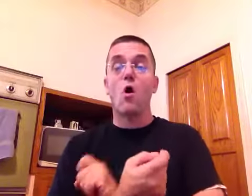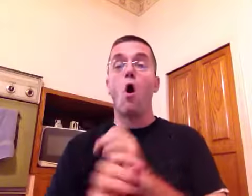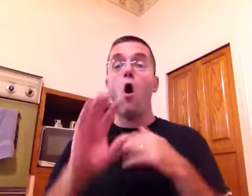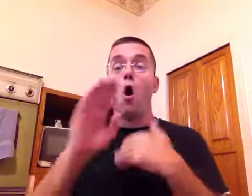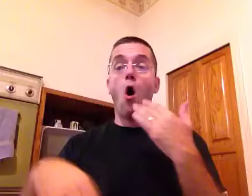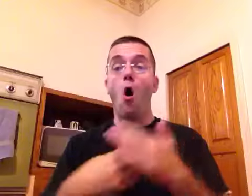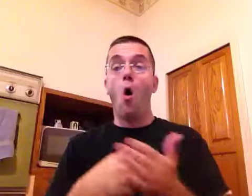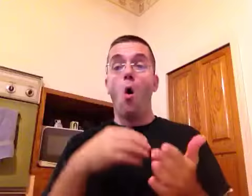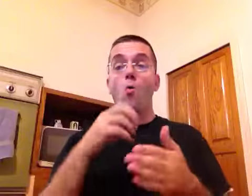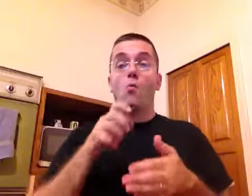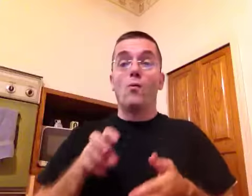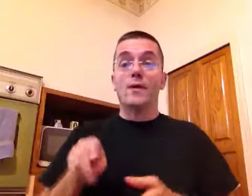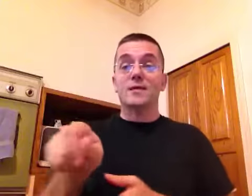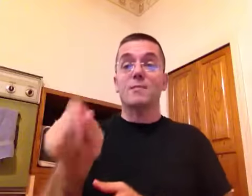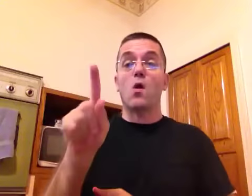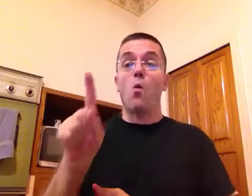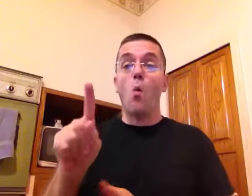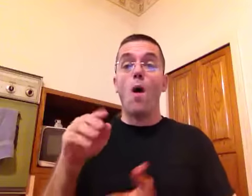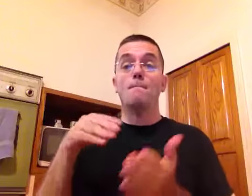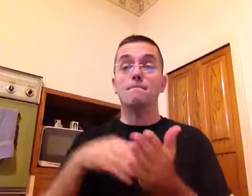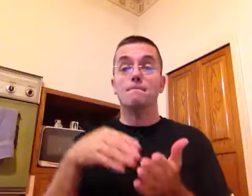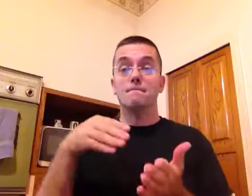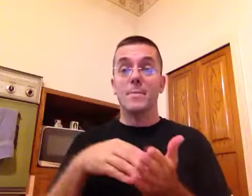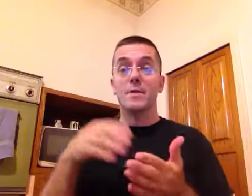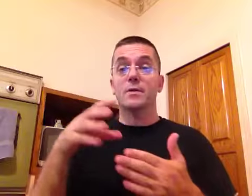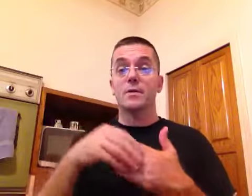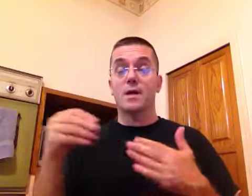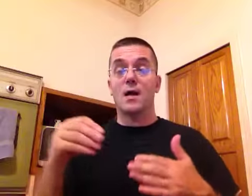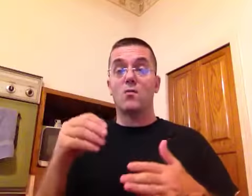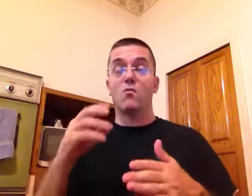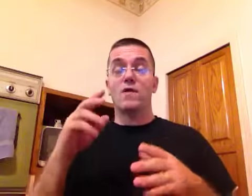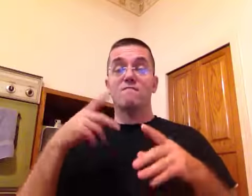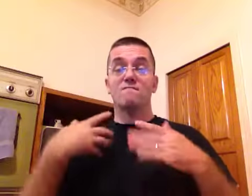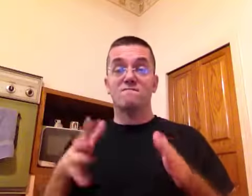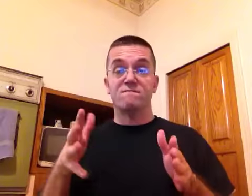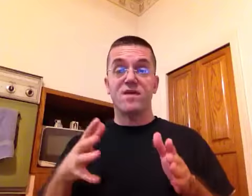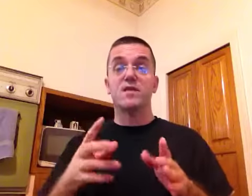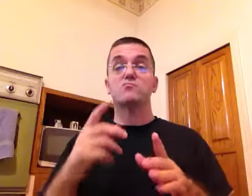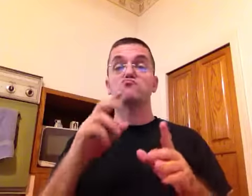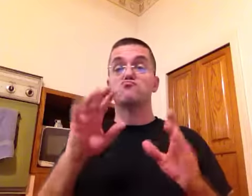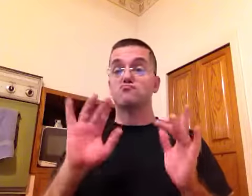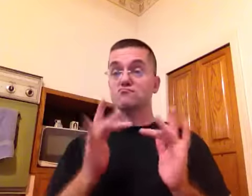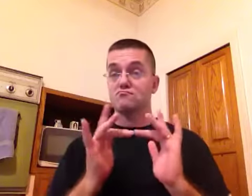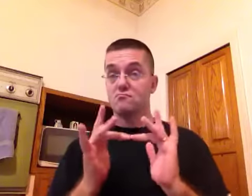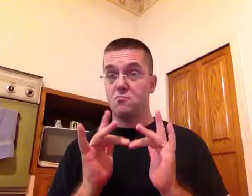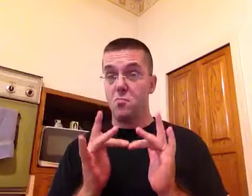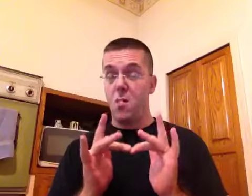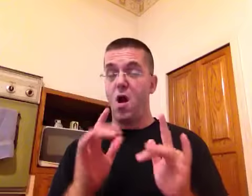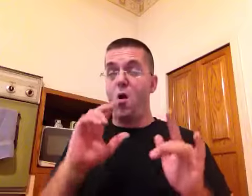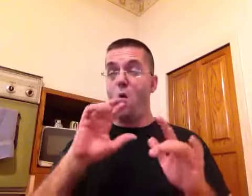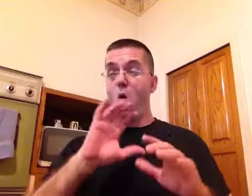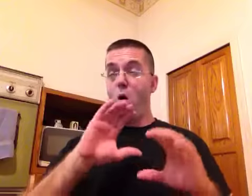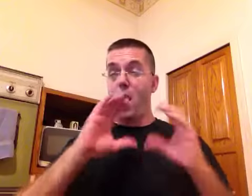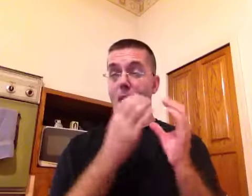million on this shoot. We're redoing the entire website. We're redoing the whole class experience. We're redoing the workbooks, the